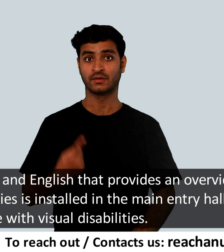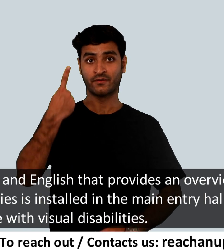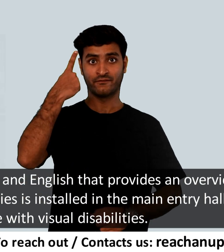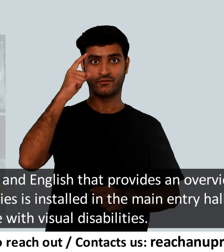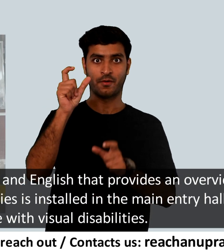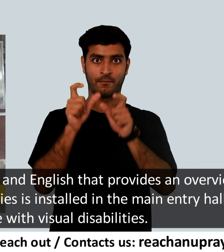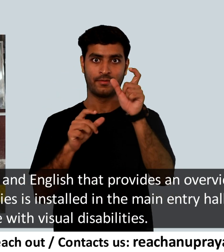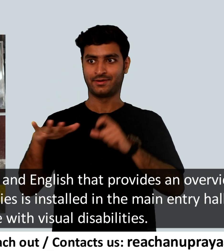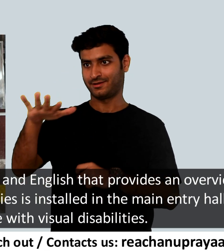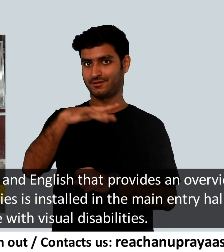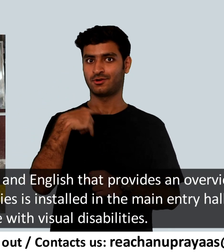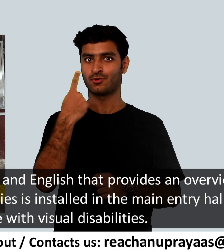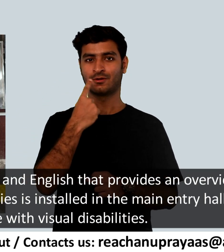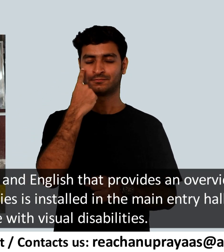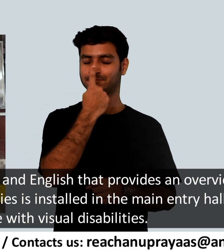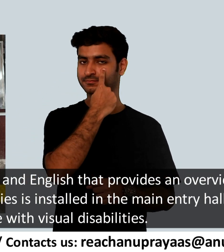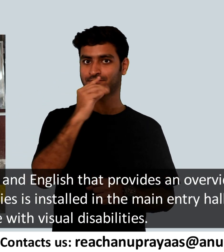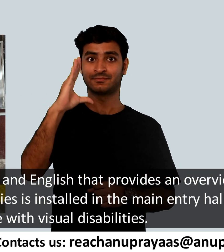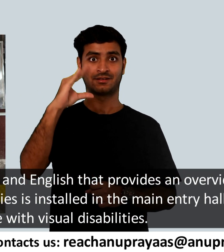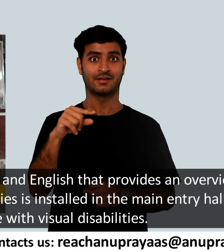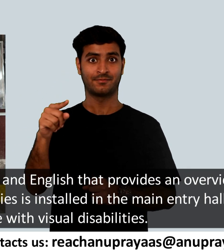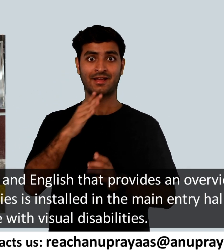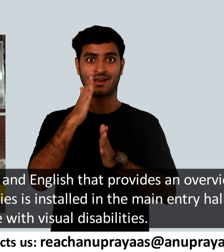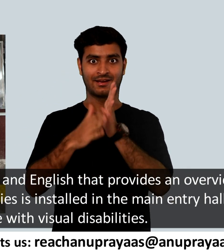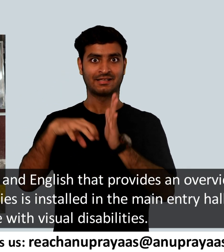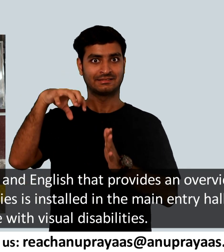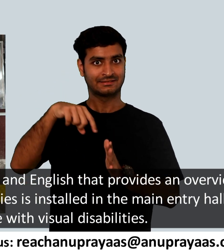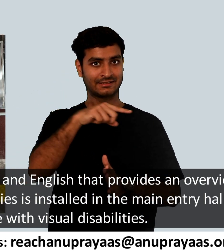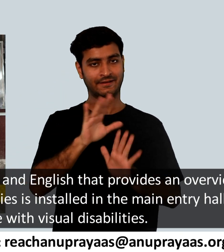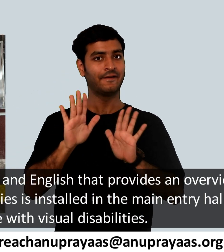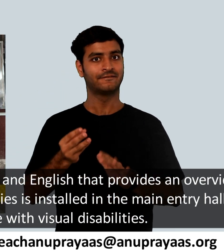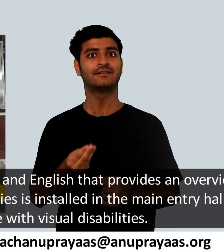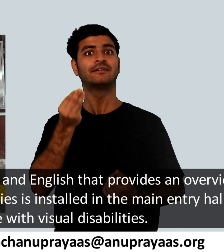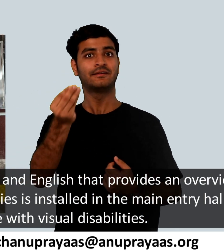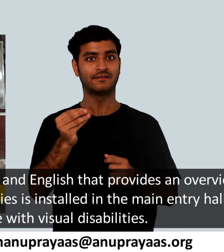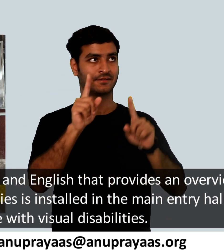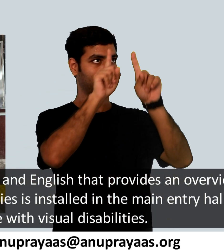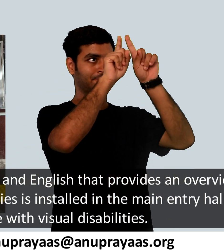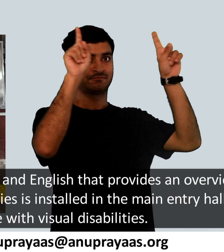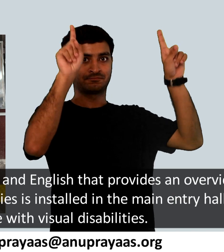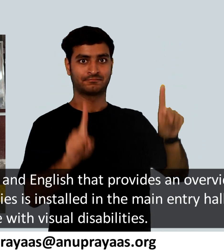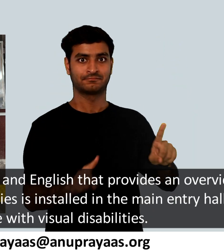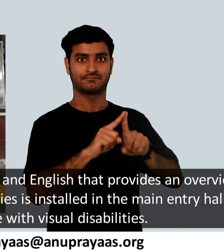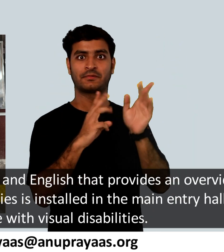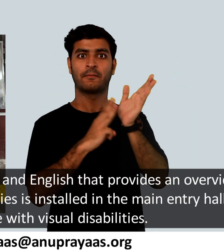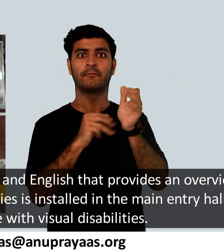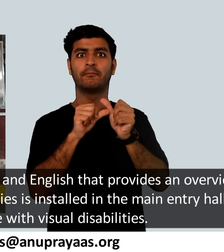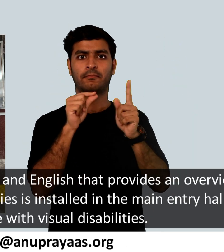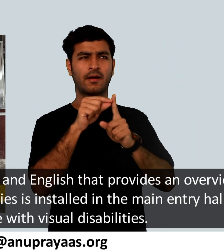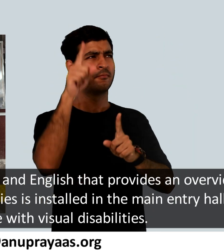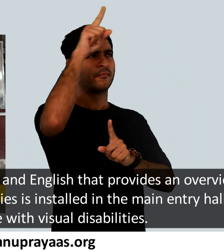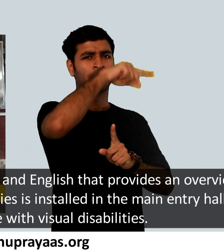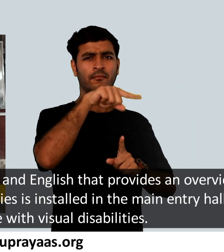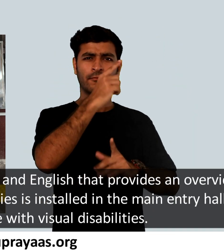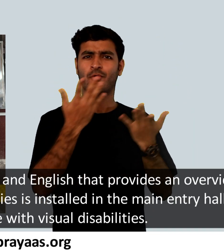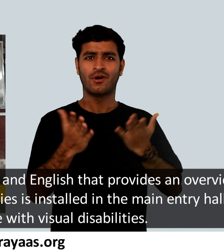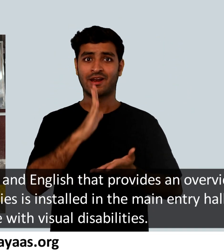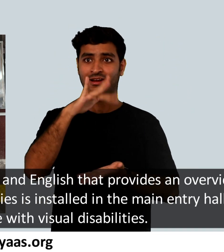A station map in Braille and English that provides an overview of the station and facilities is